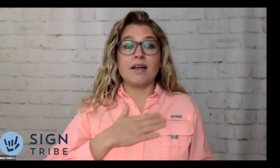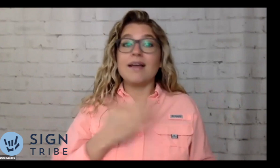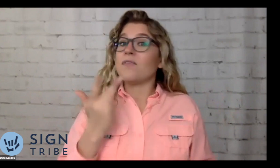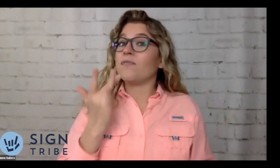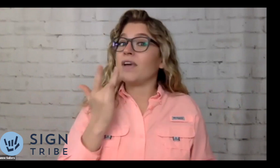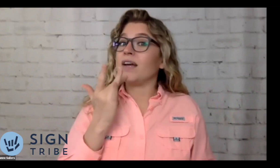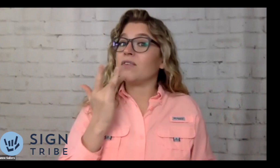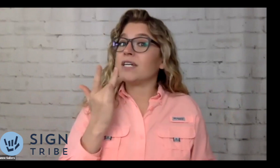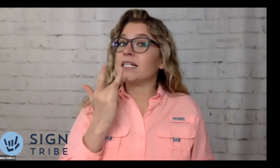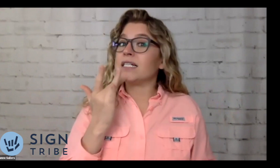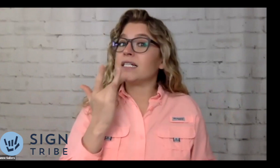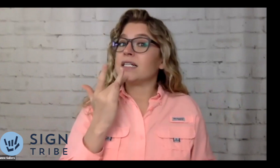favorite